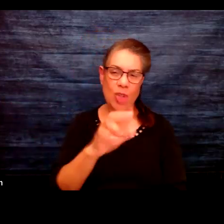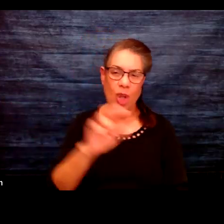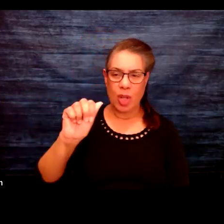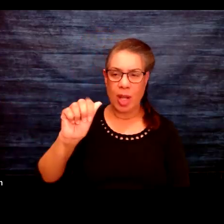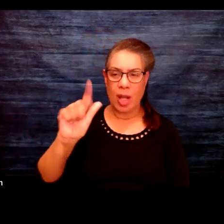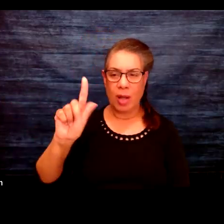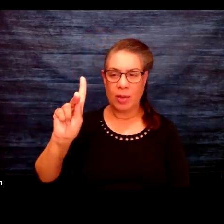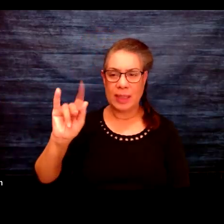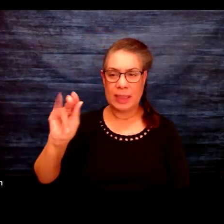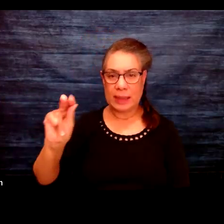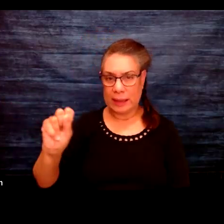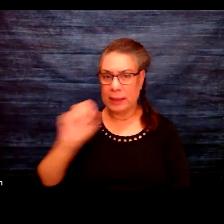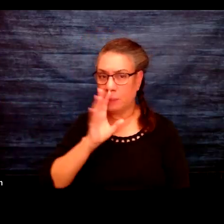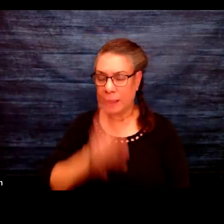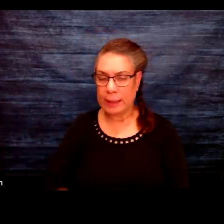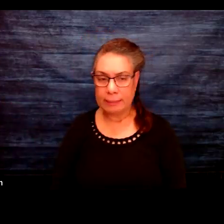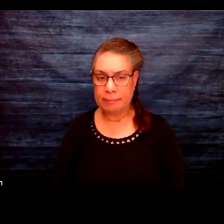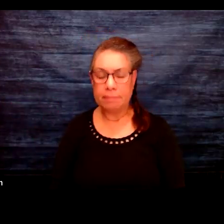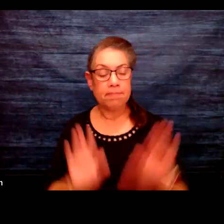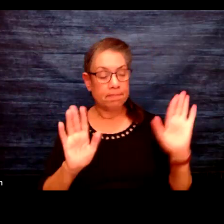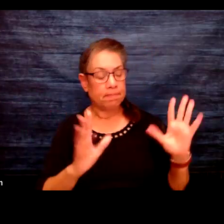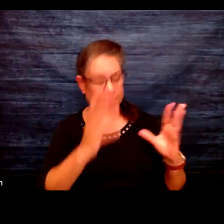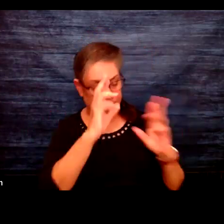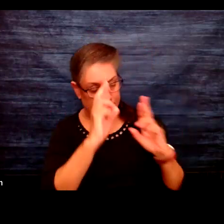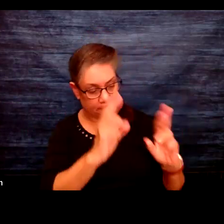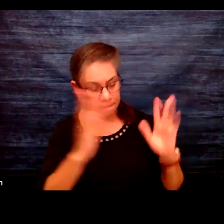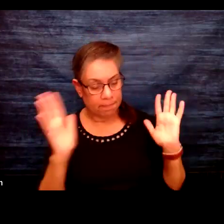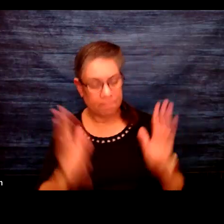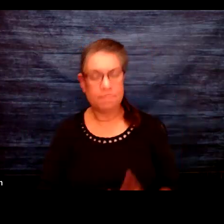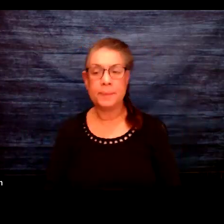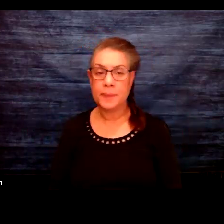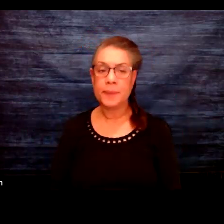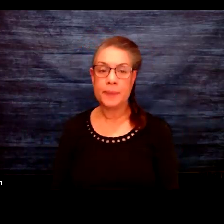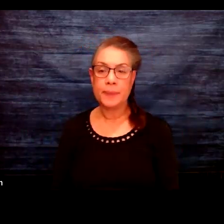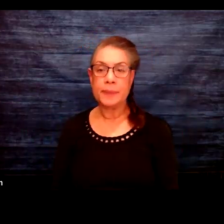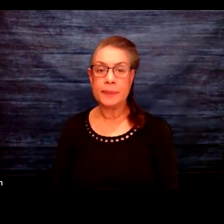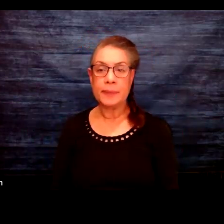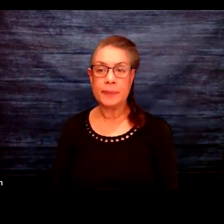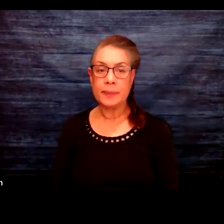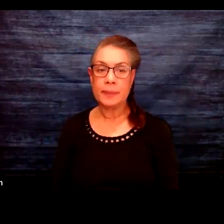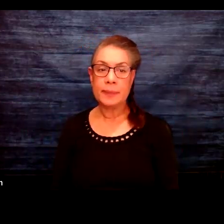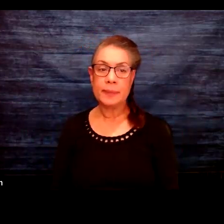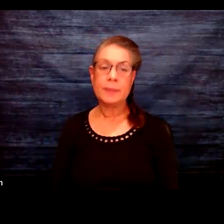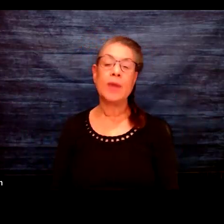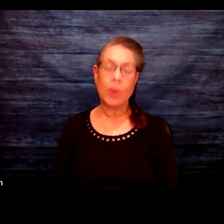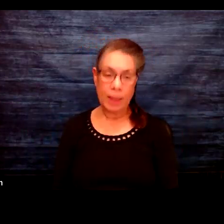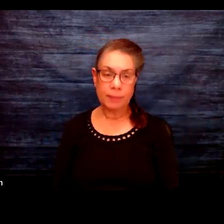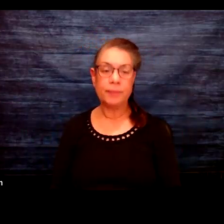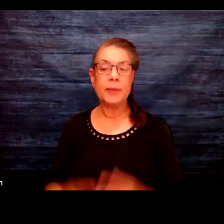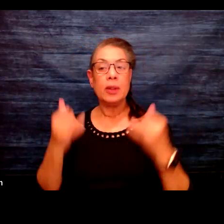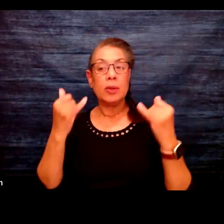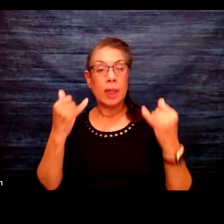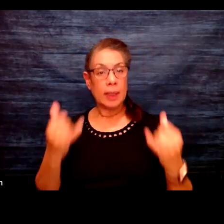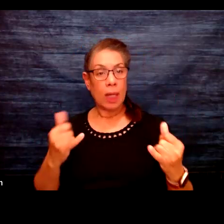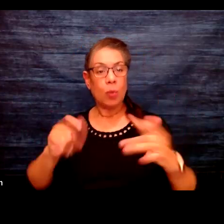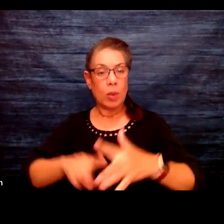That's all I'll say. I hear you. I hear you. Thank you. Okay, thanks. We will